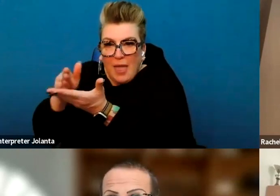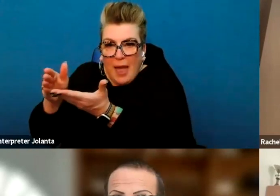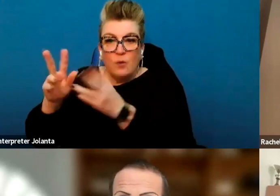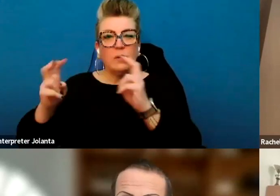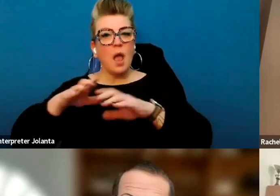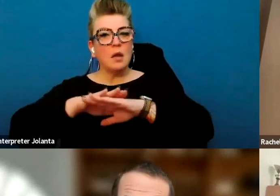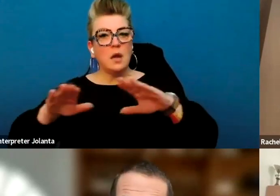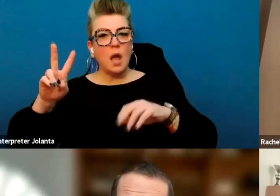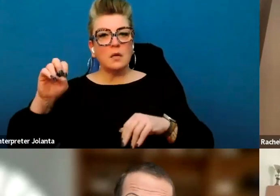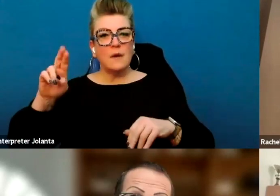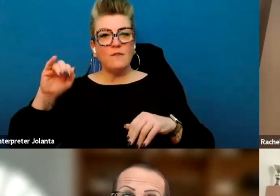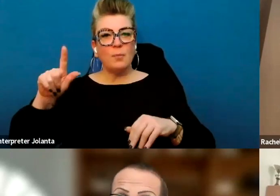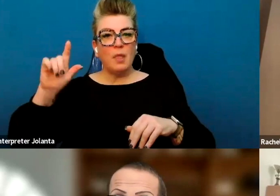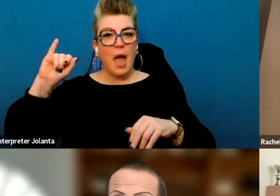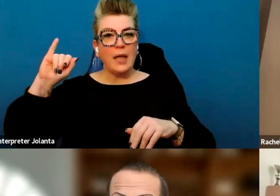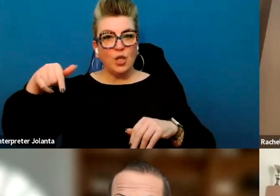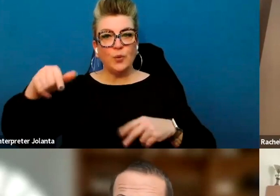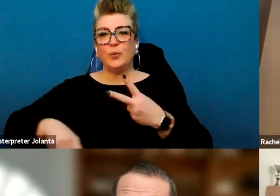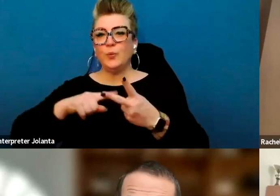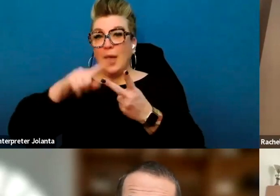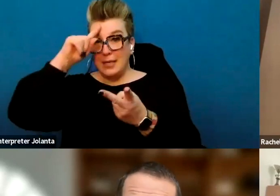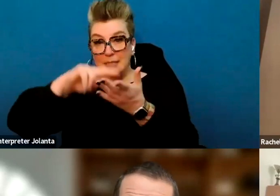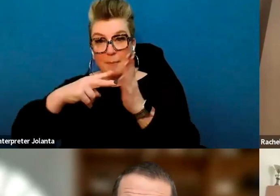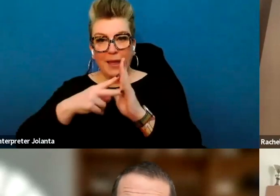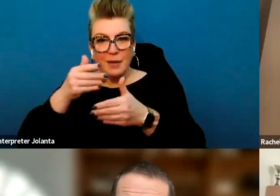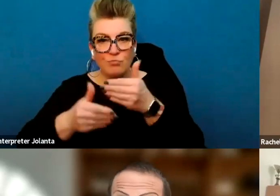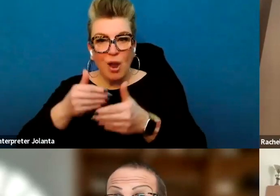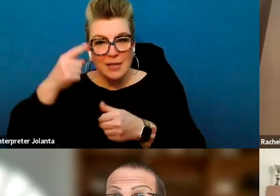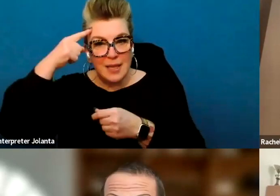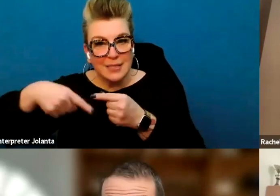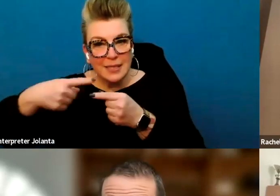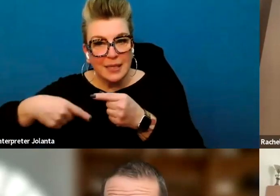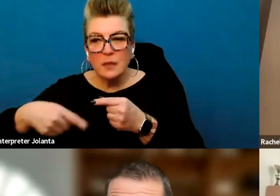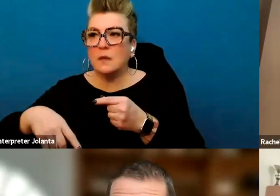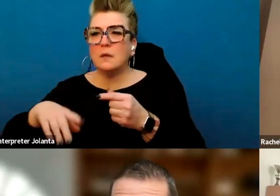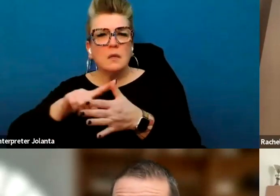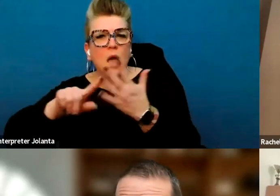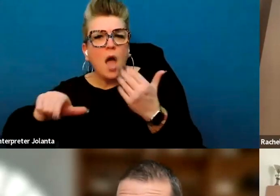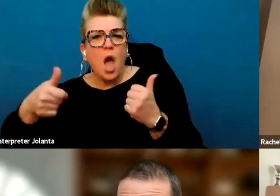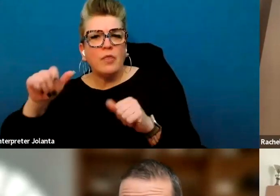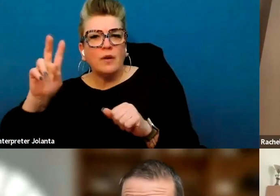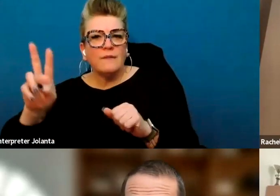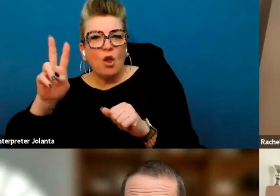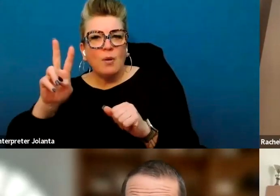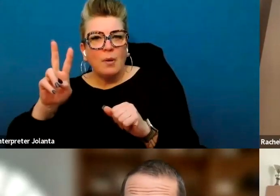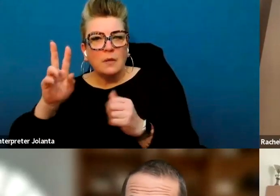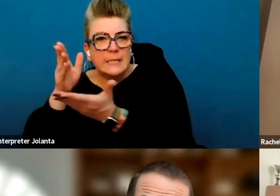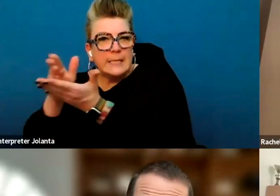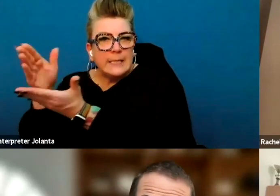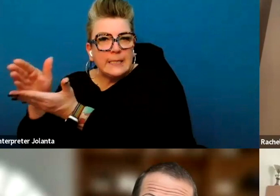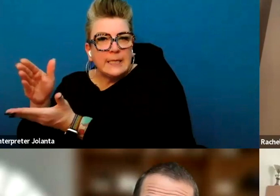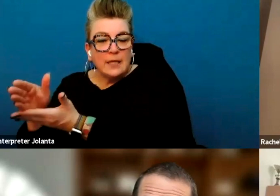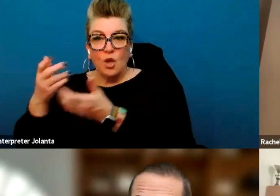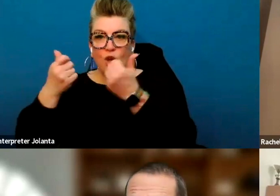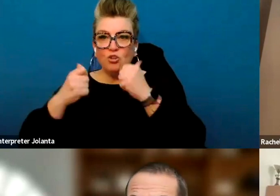nonverbal IQ and semantic processing and some other variables. So to try to establish